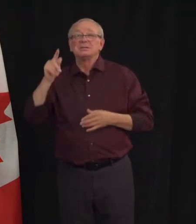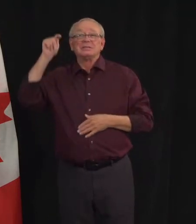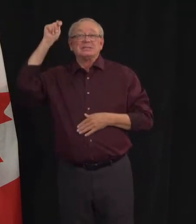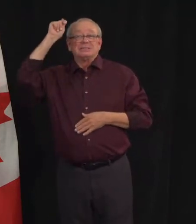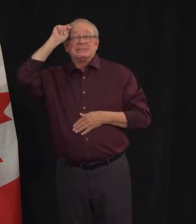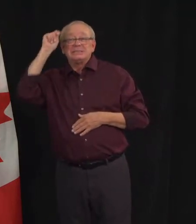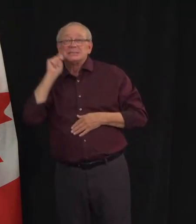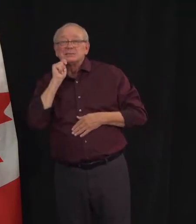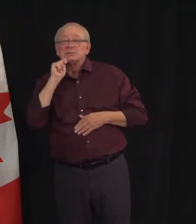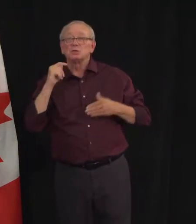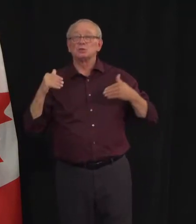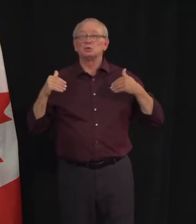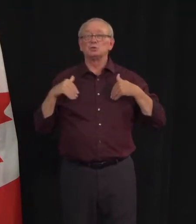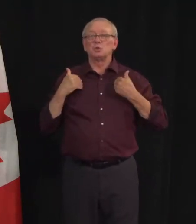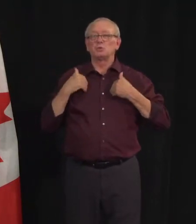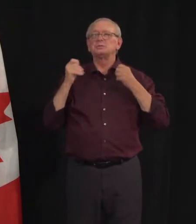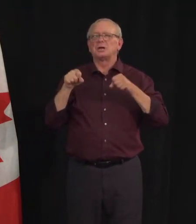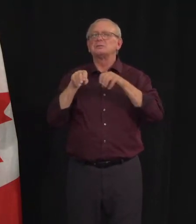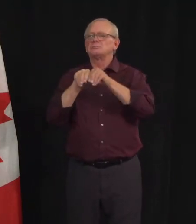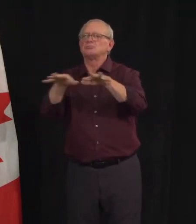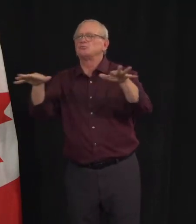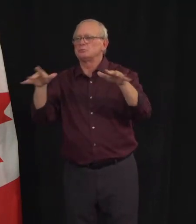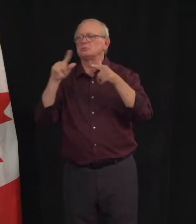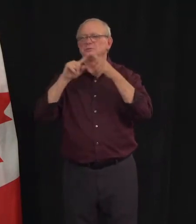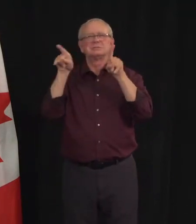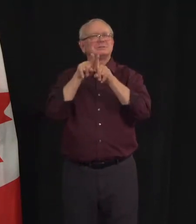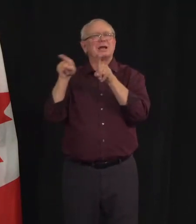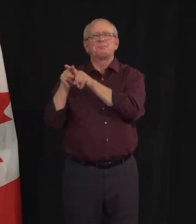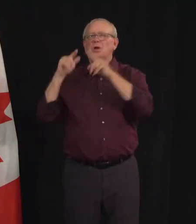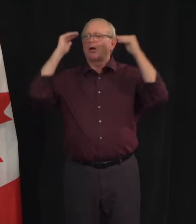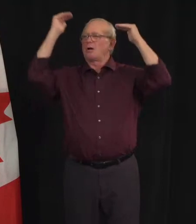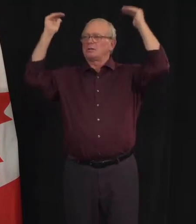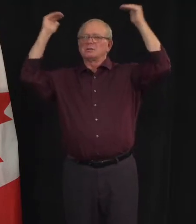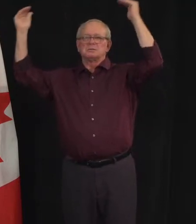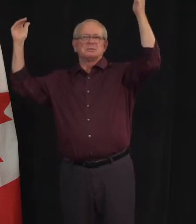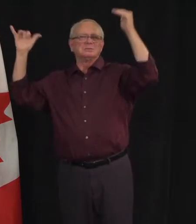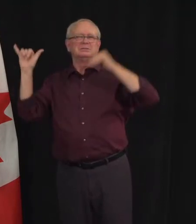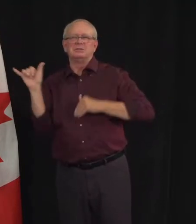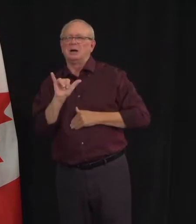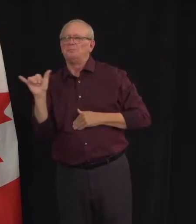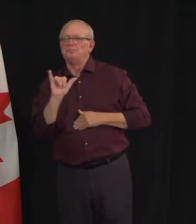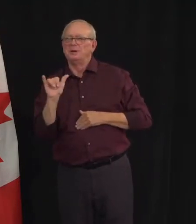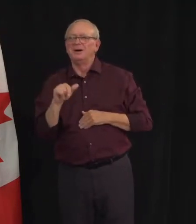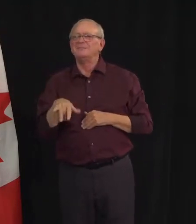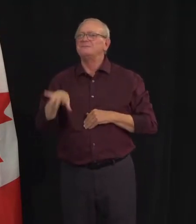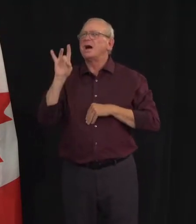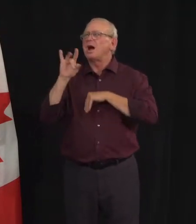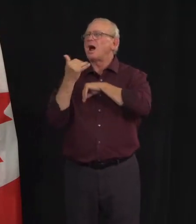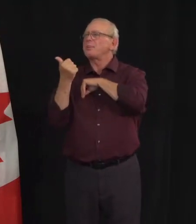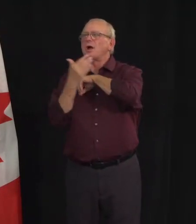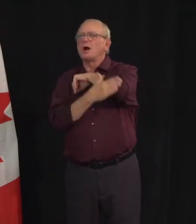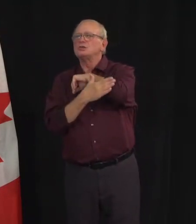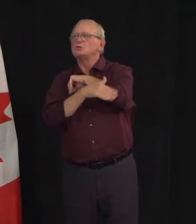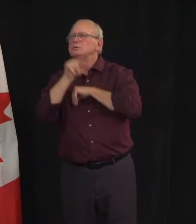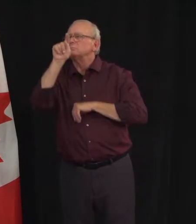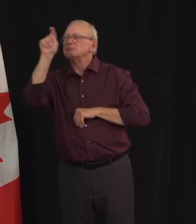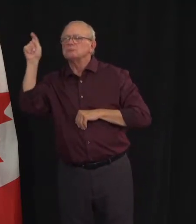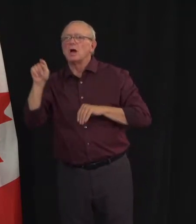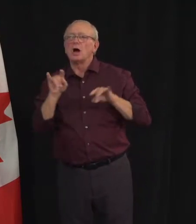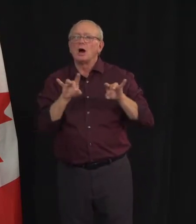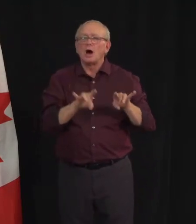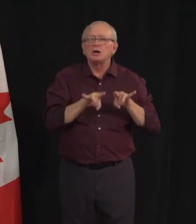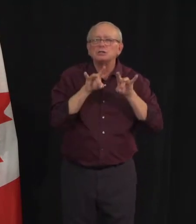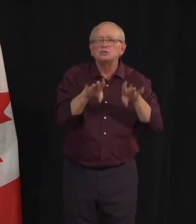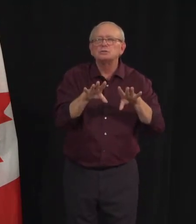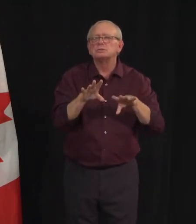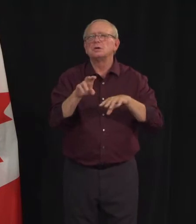and Israel, where elementary schools in similar areas did not experience the same spread. Having said this,